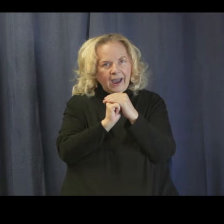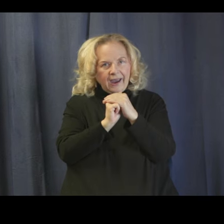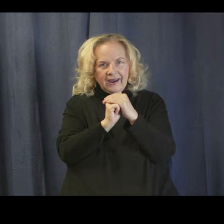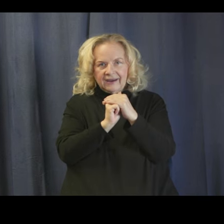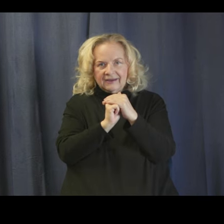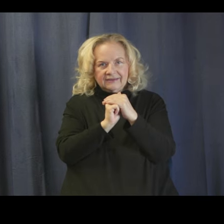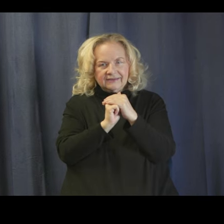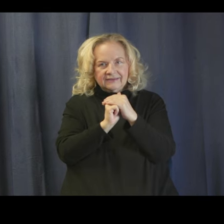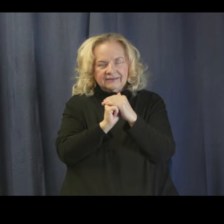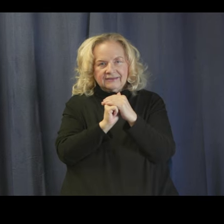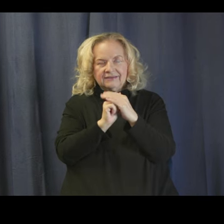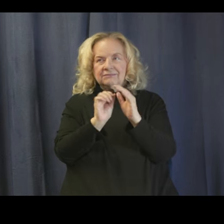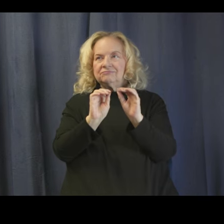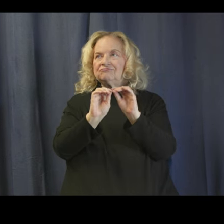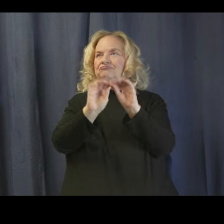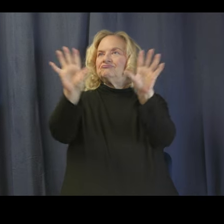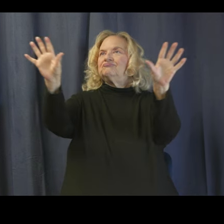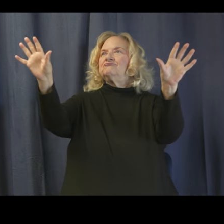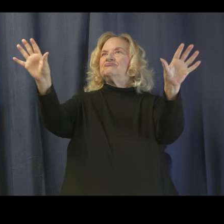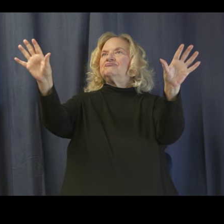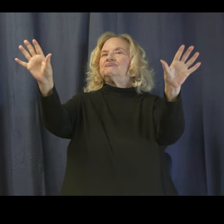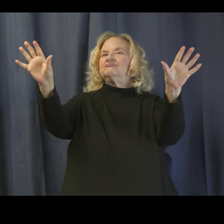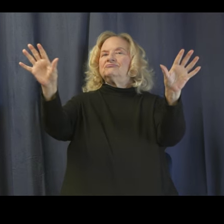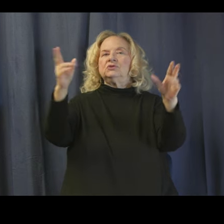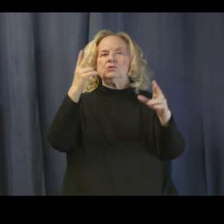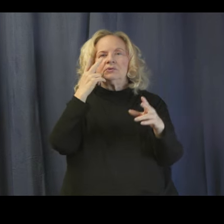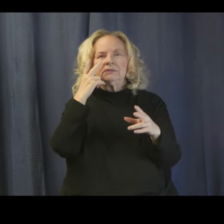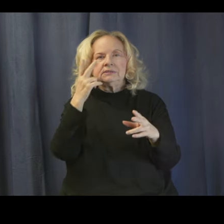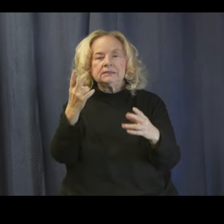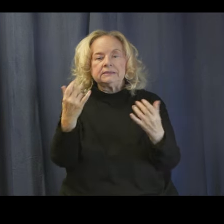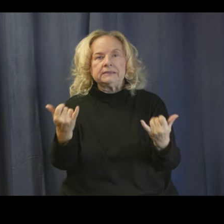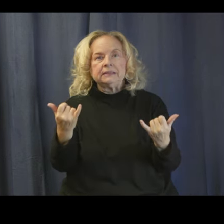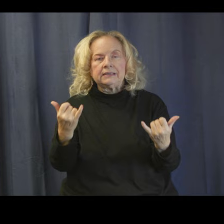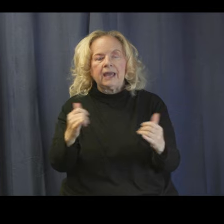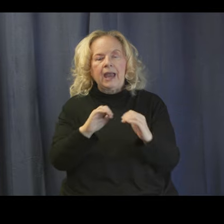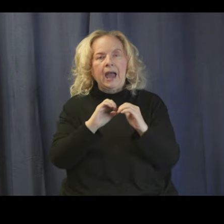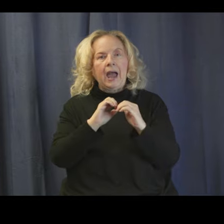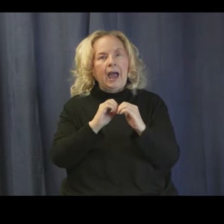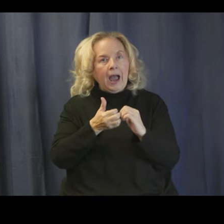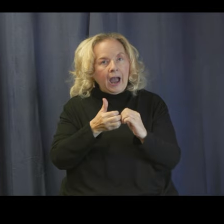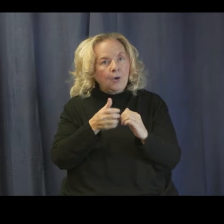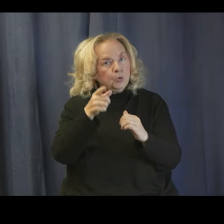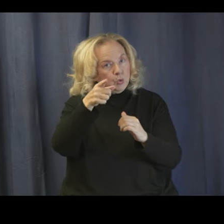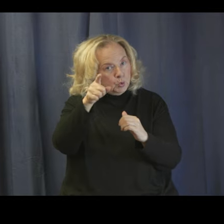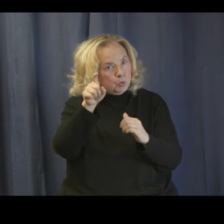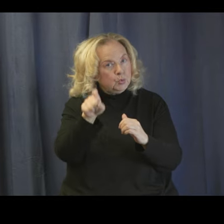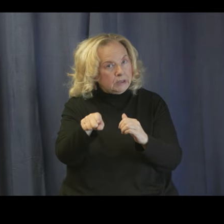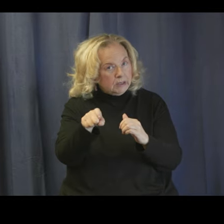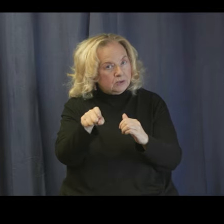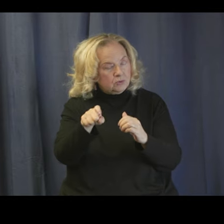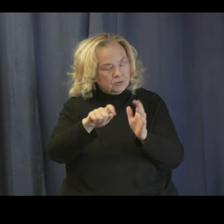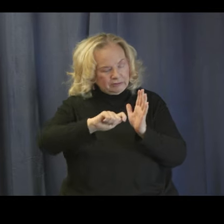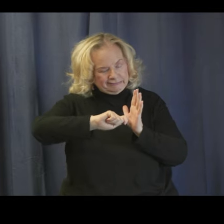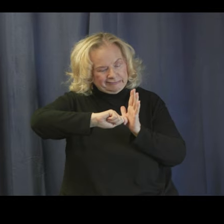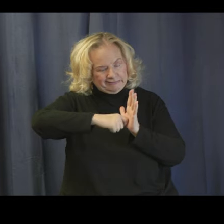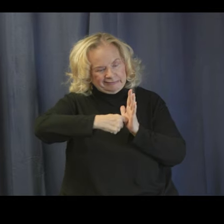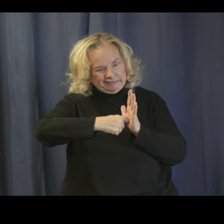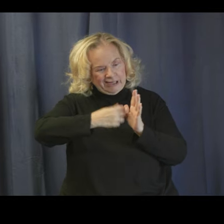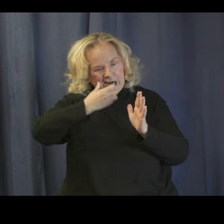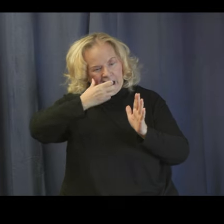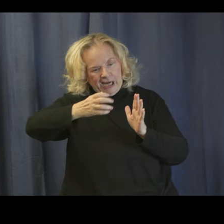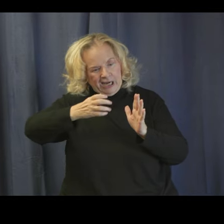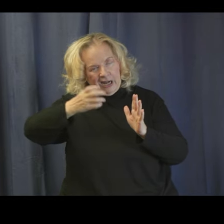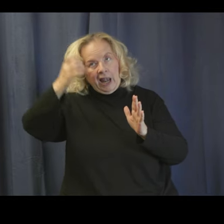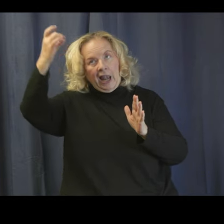your light under a bushel. You're going to see in a phenomenal way today how you need to really turn